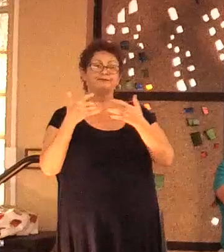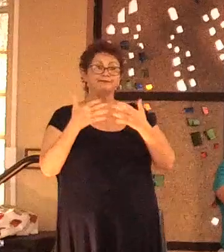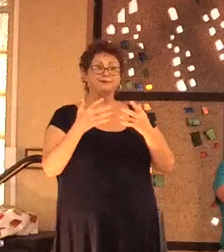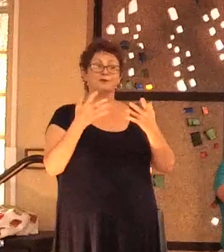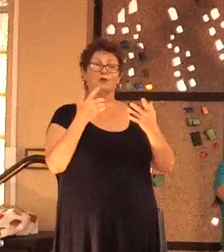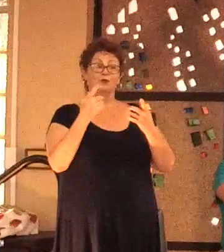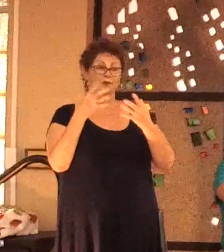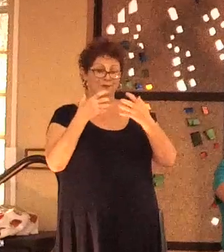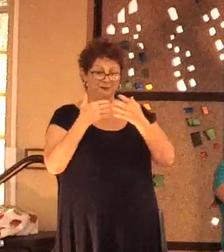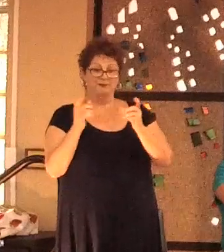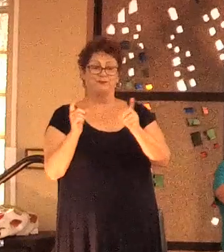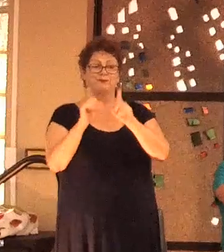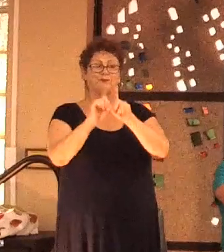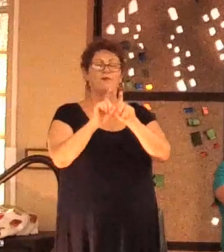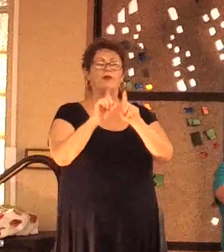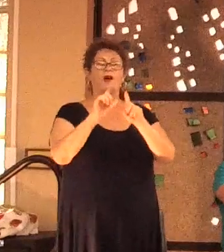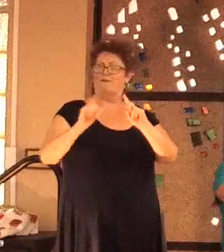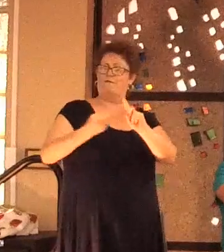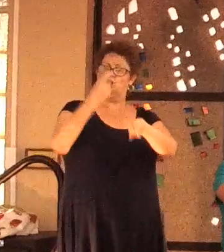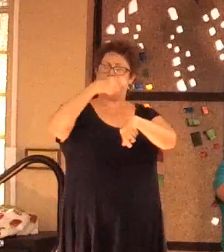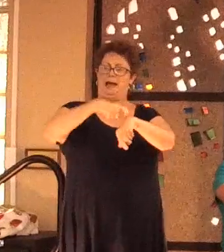So the first group that we attended,